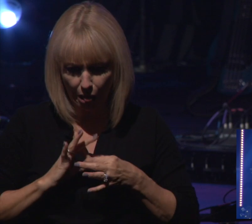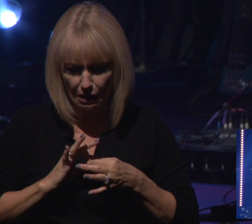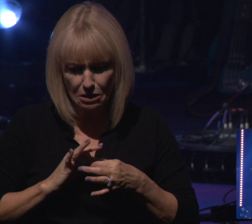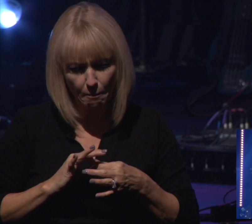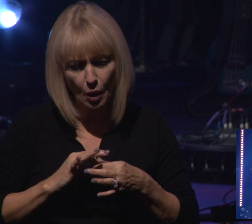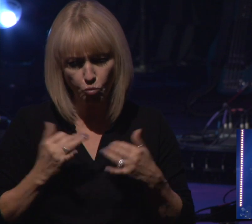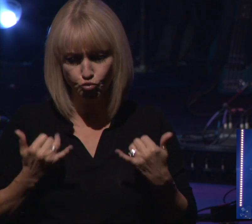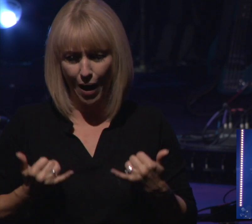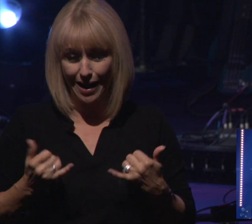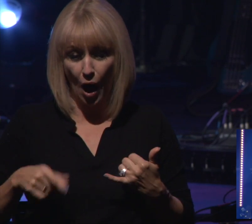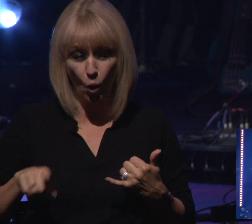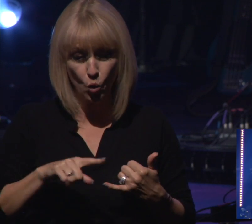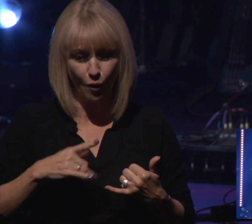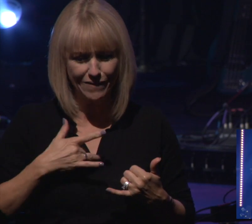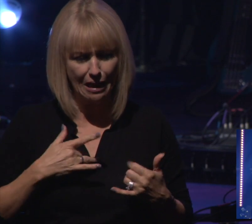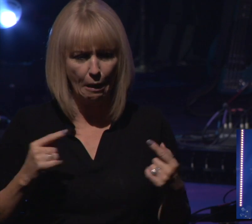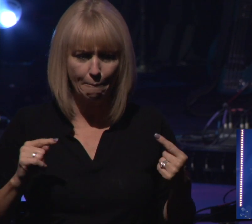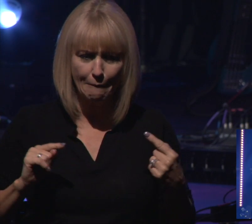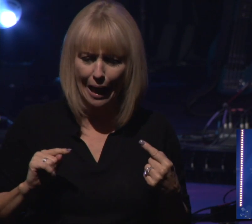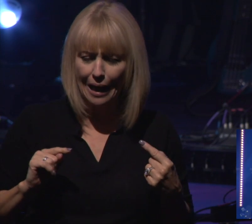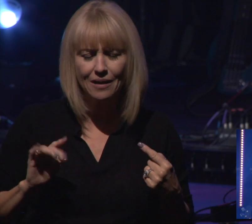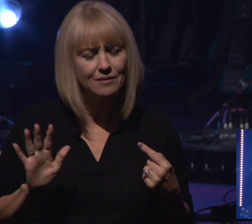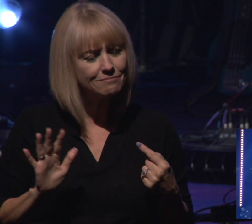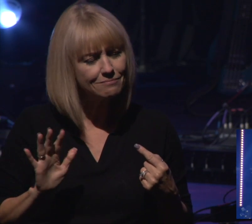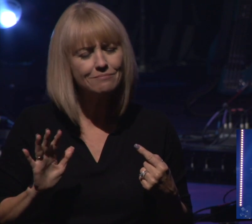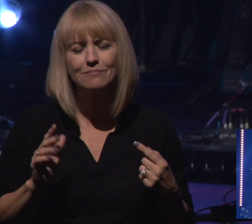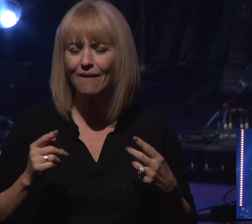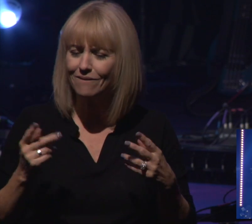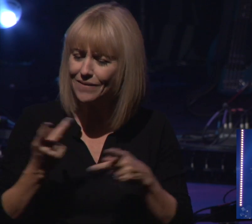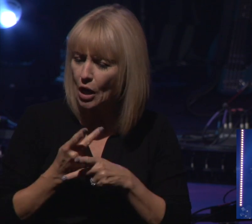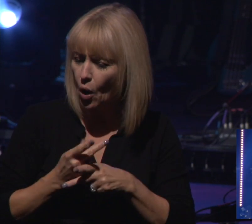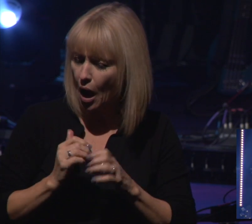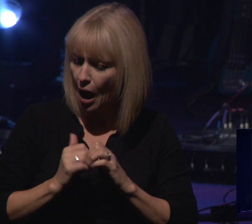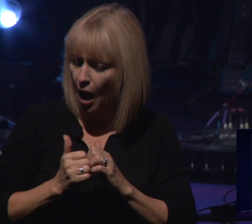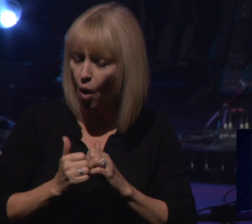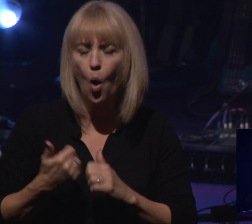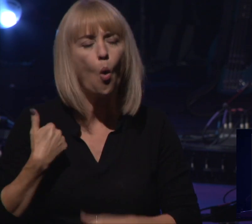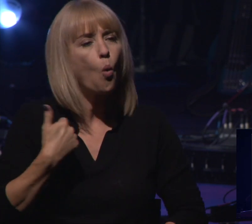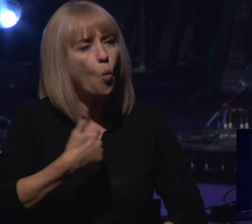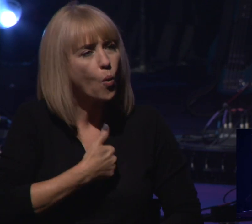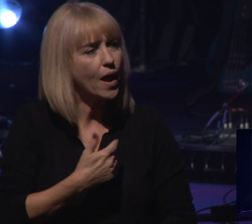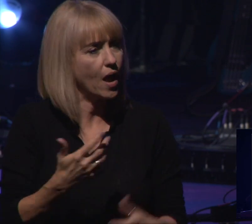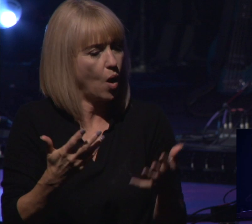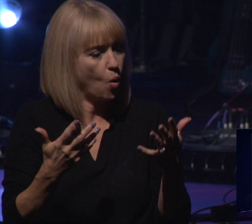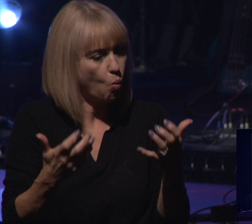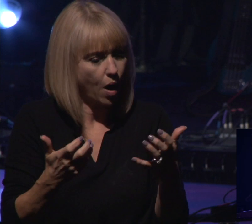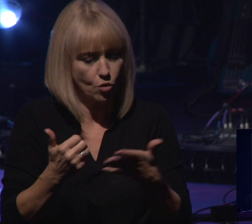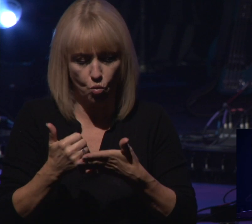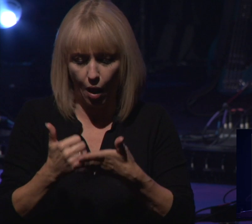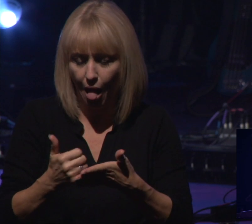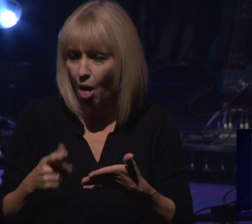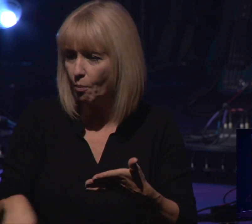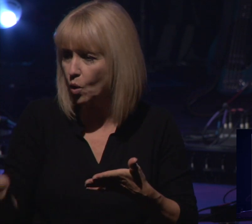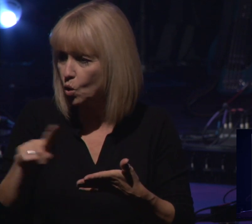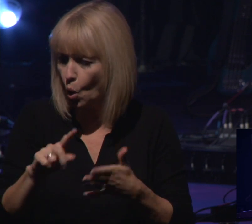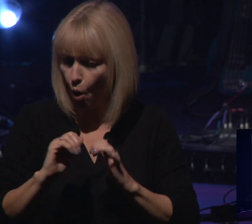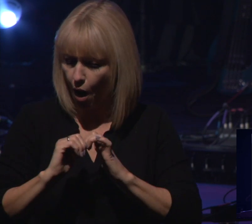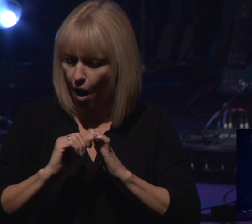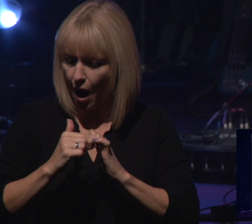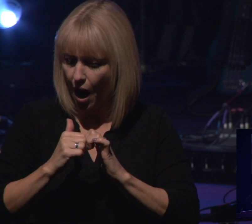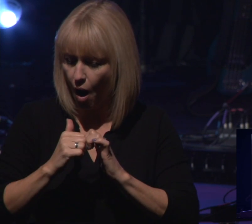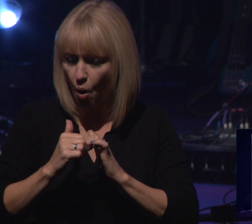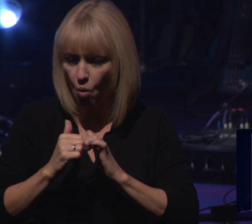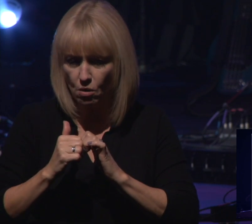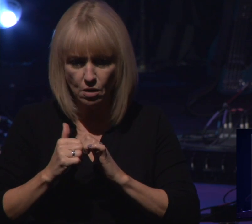through and figure it out. And we want to walk through these as we go through this series, how to build and maintain a healthy